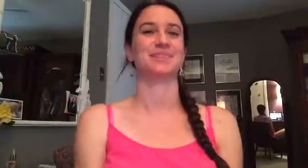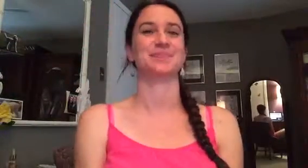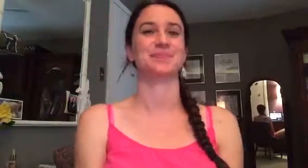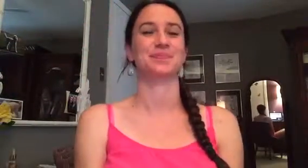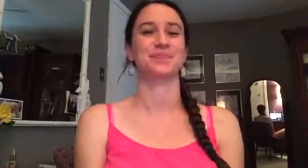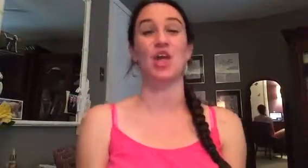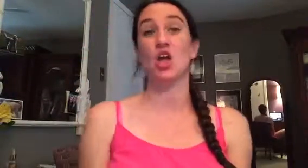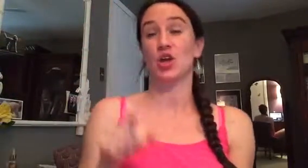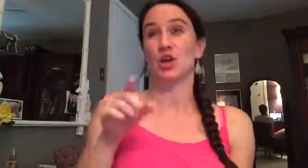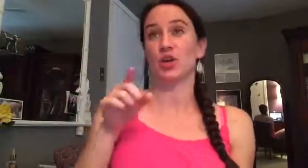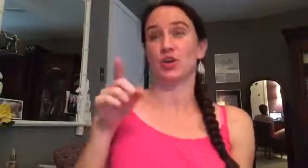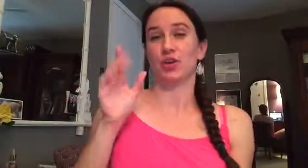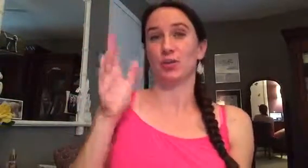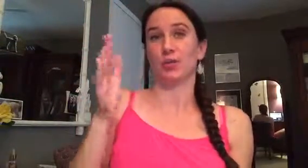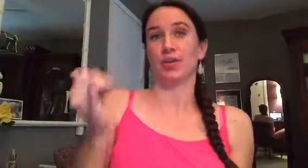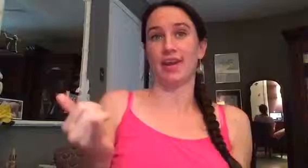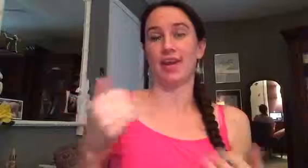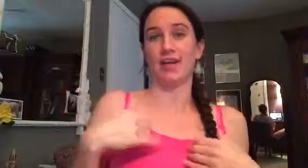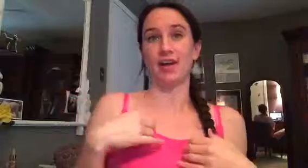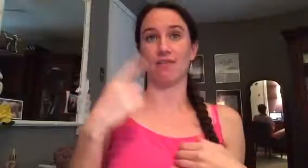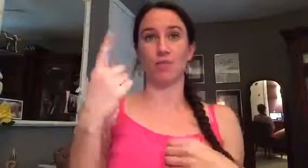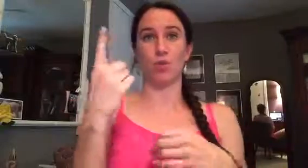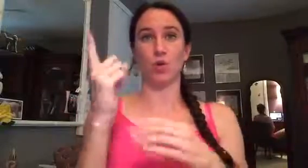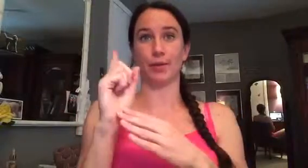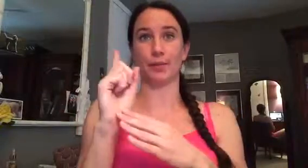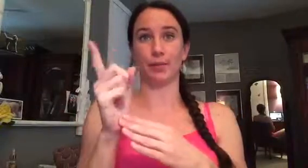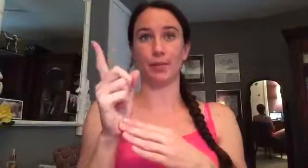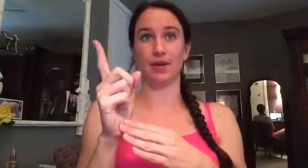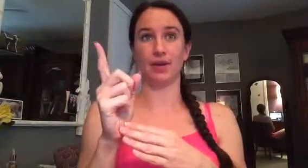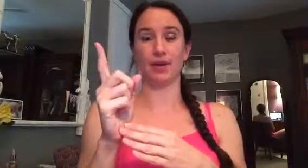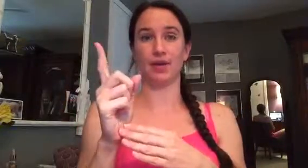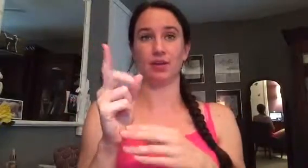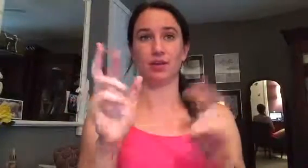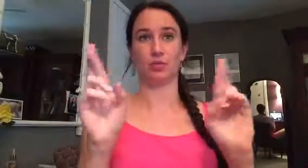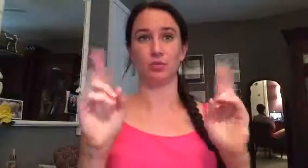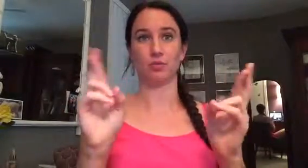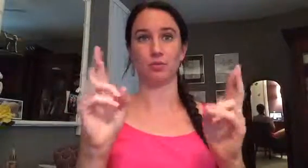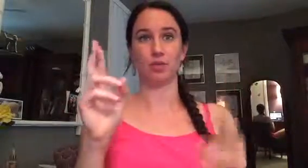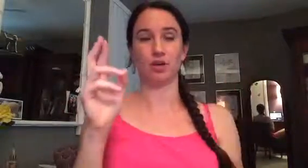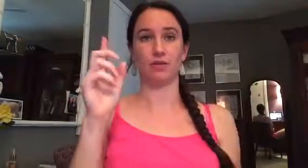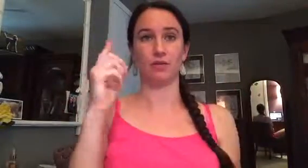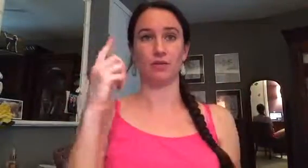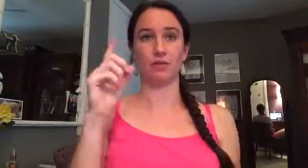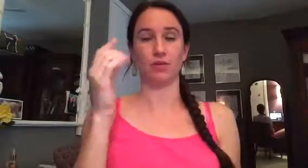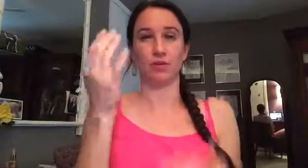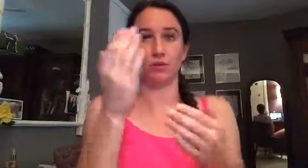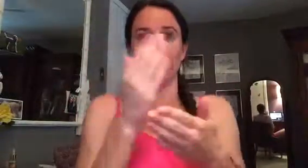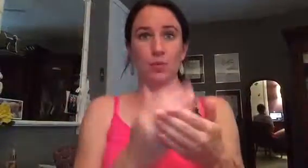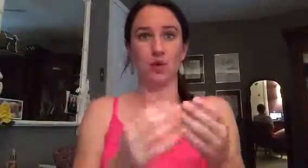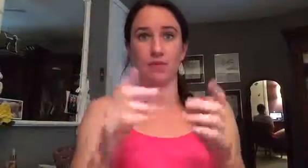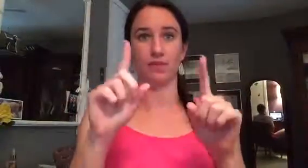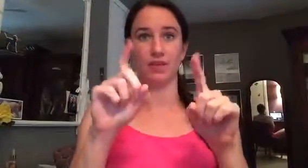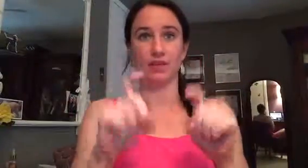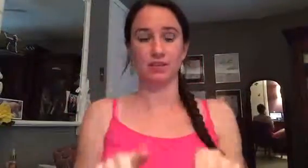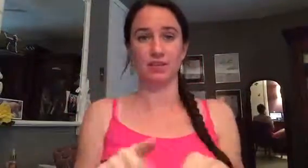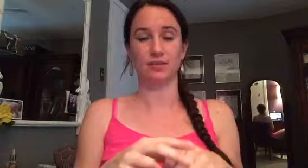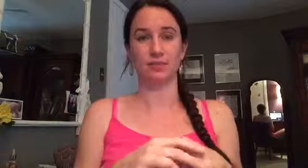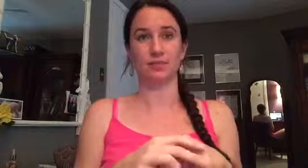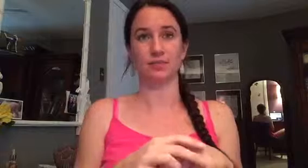You will now have 1 minute to prepare for this part of the exam. You will be prompted to begin